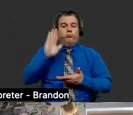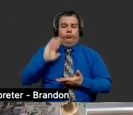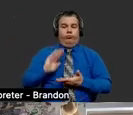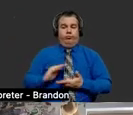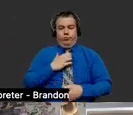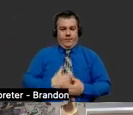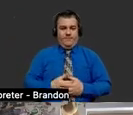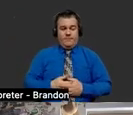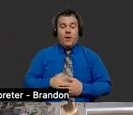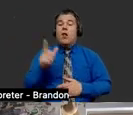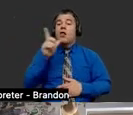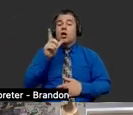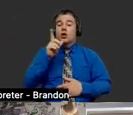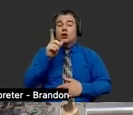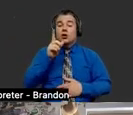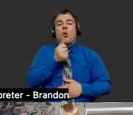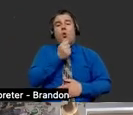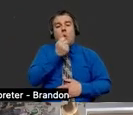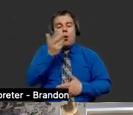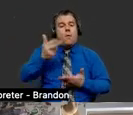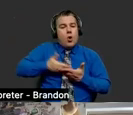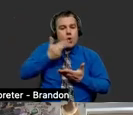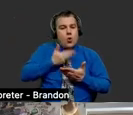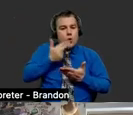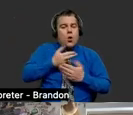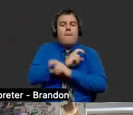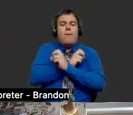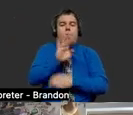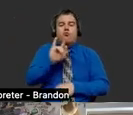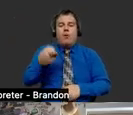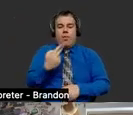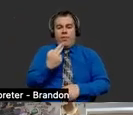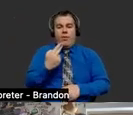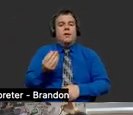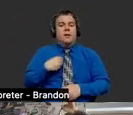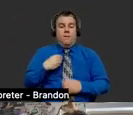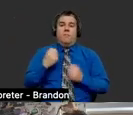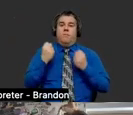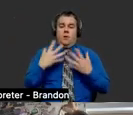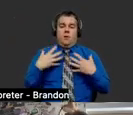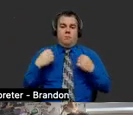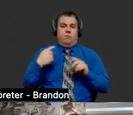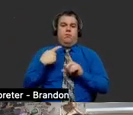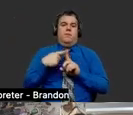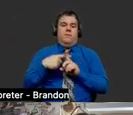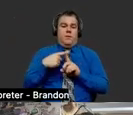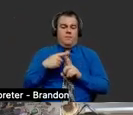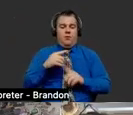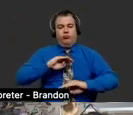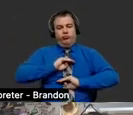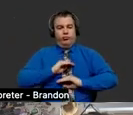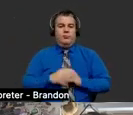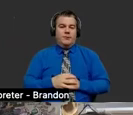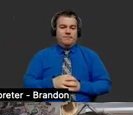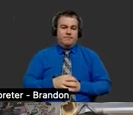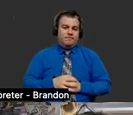For lunch, heat up a warm cup of collagen bone broth to give your body the numerous benefits of collagen and the satisfaction it wants.